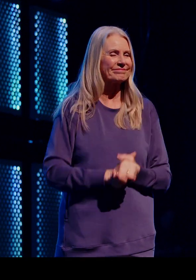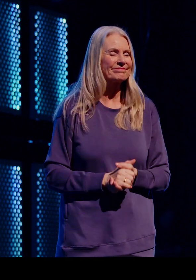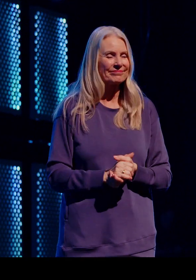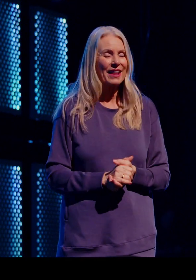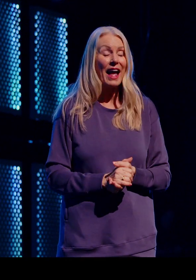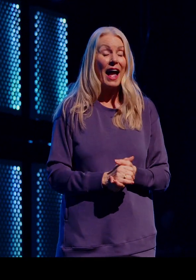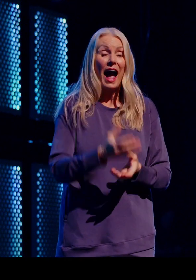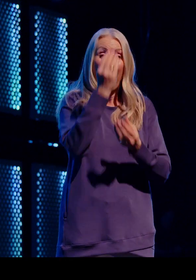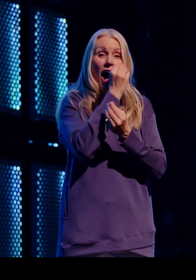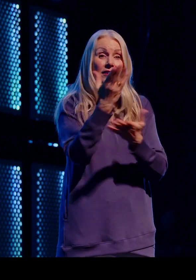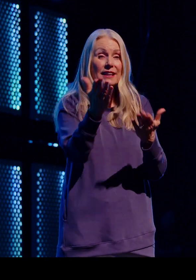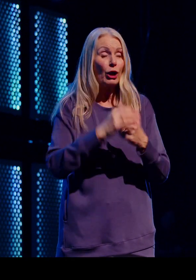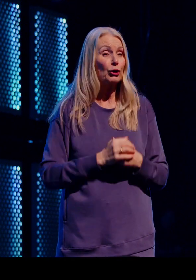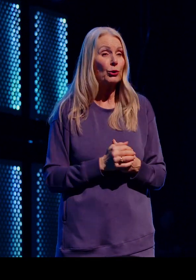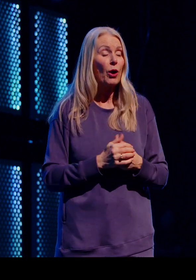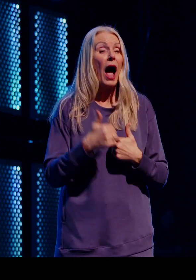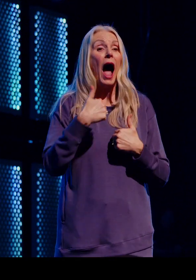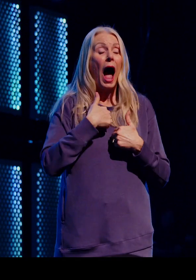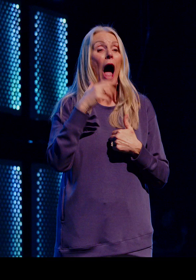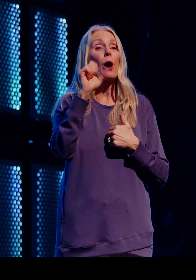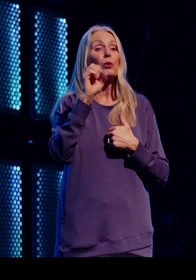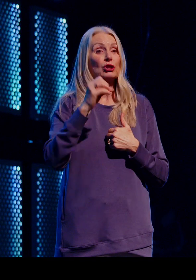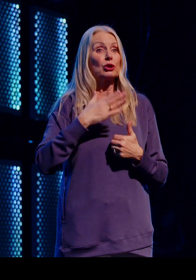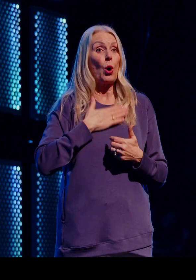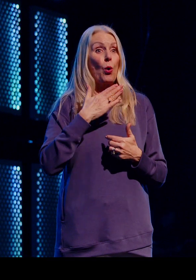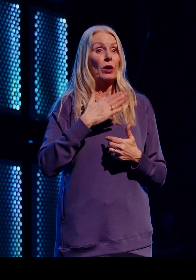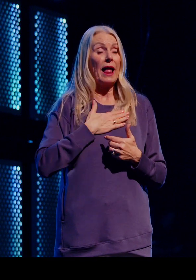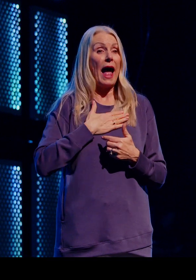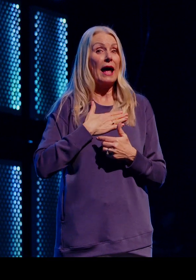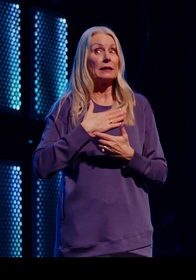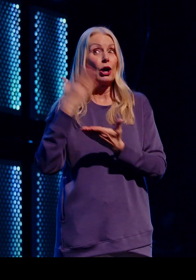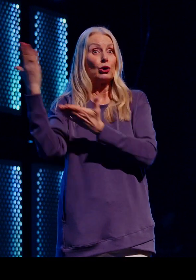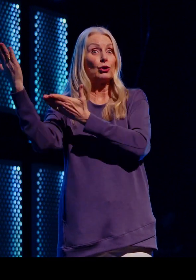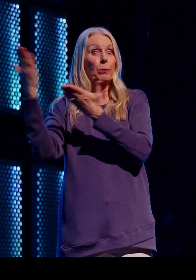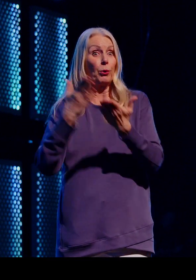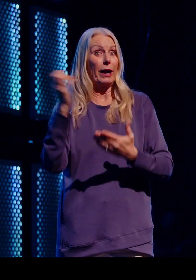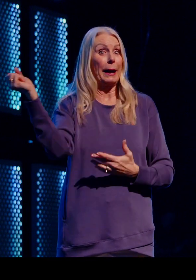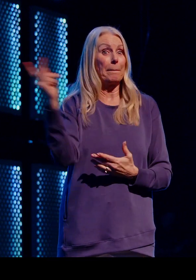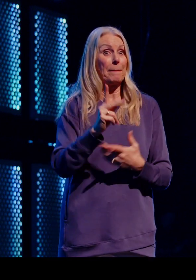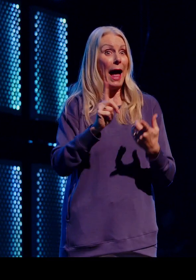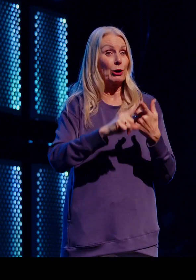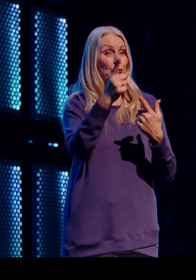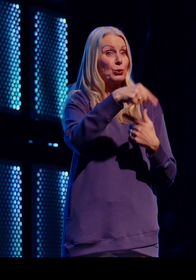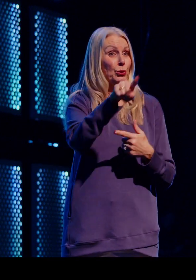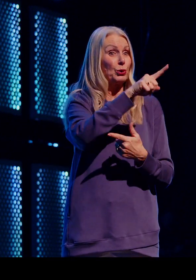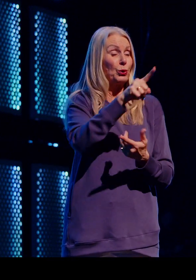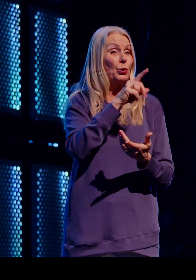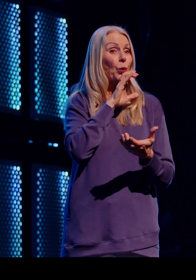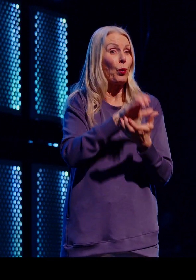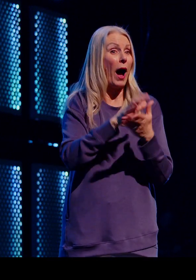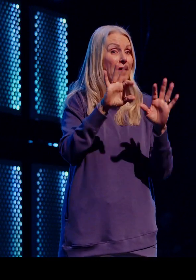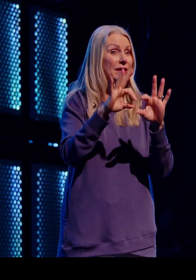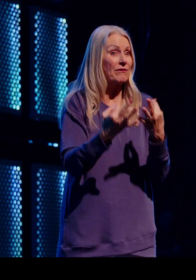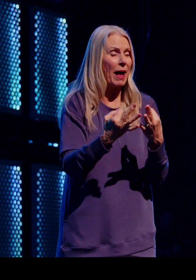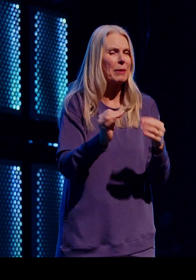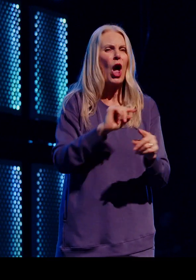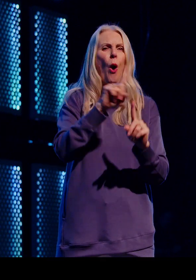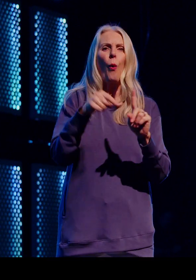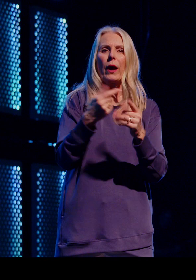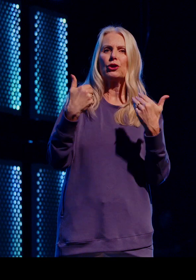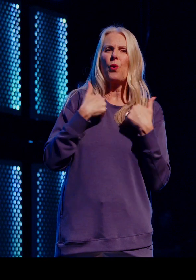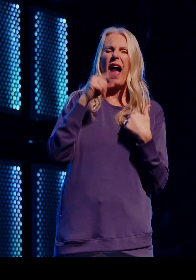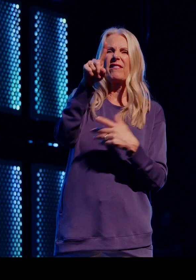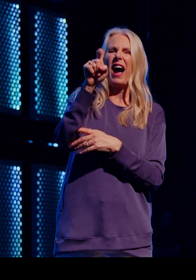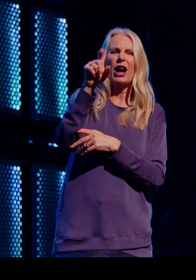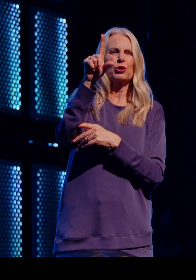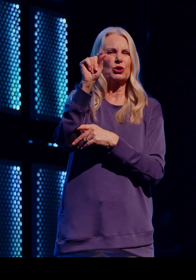But I'll tell you, I was so glad to get them back to you guys, to the wives and families. When you get